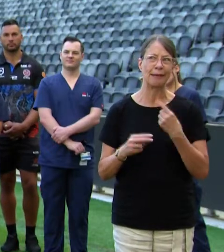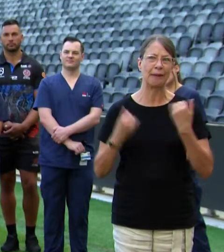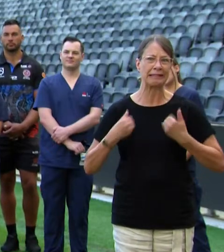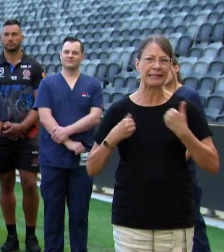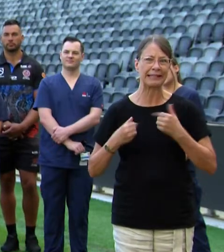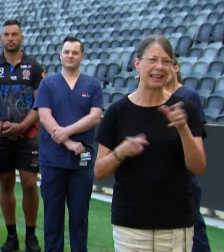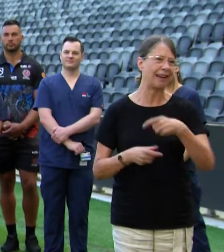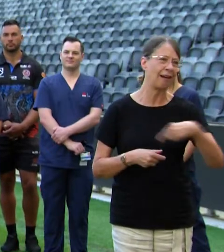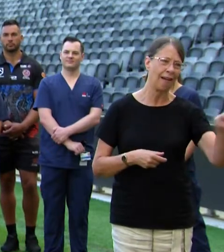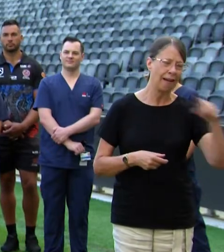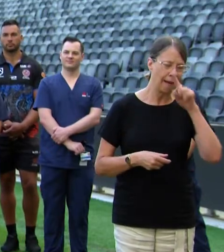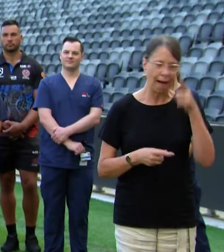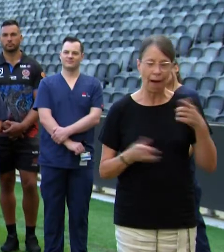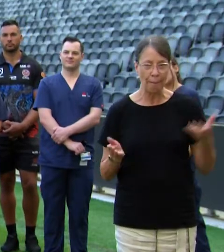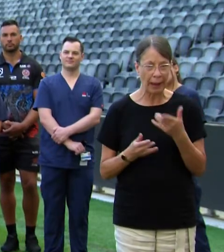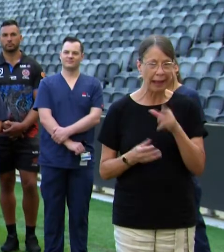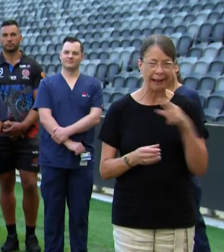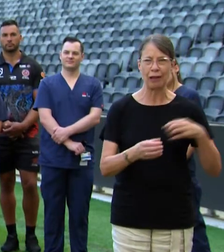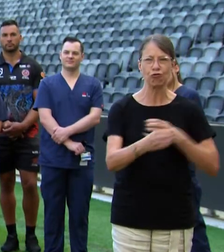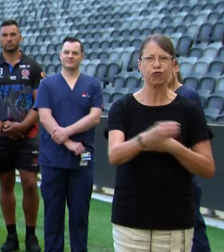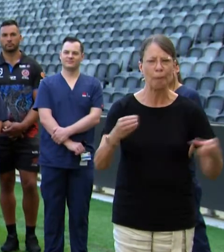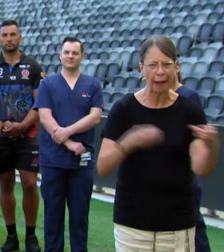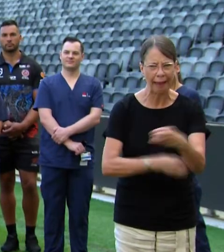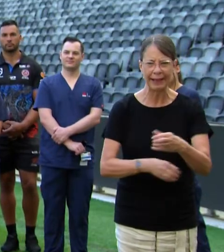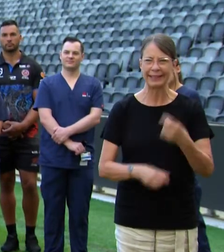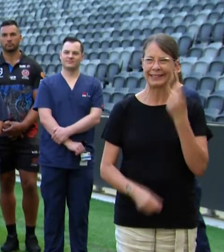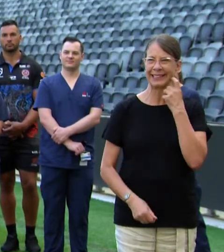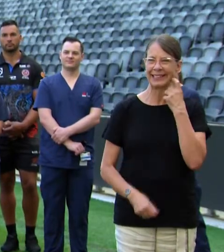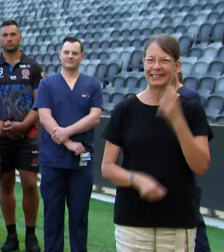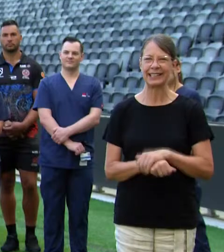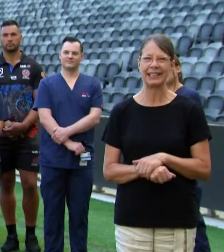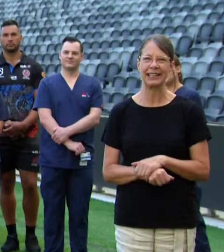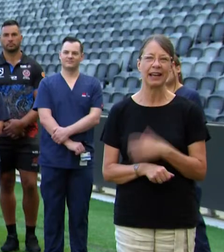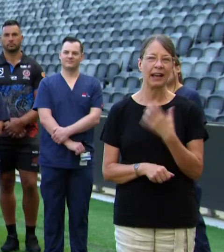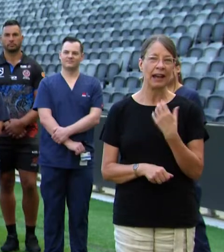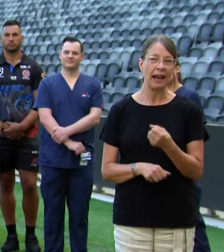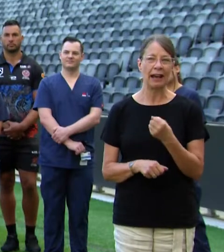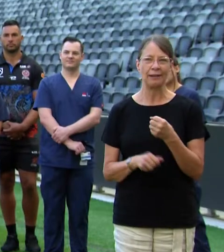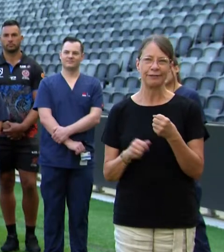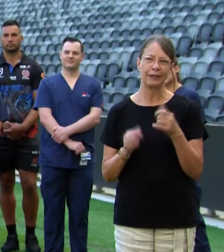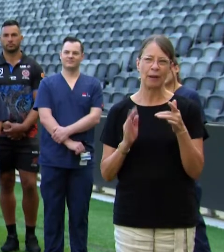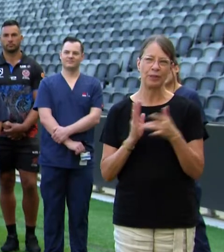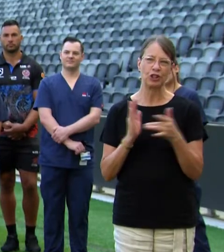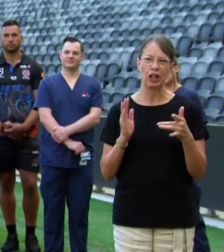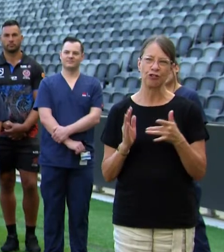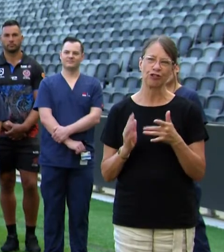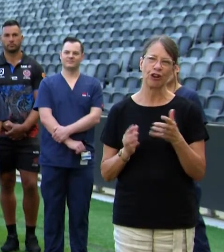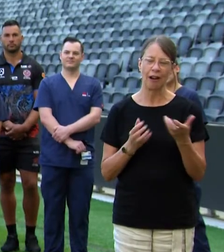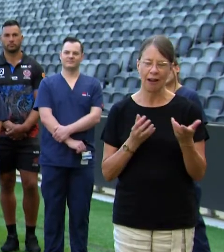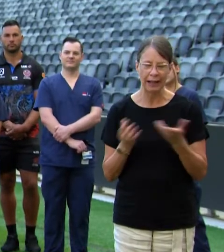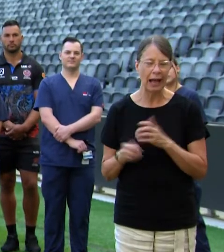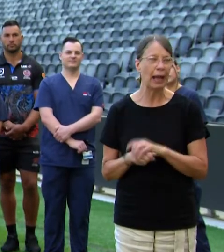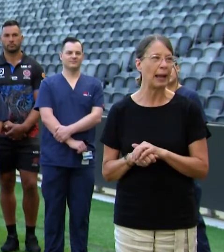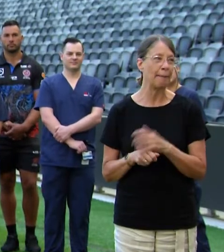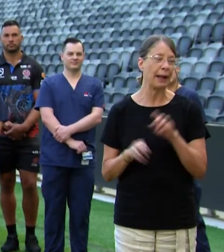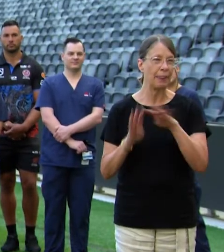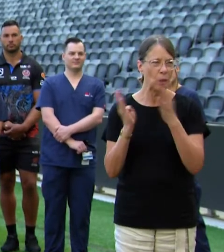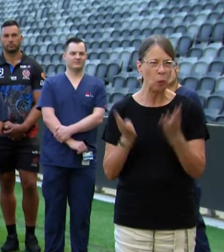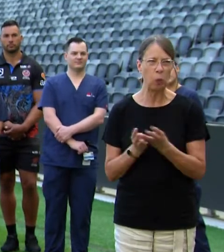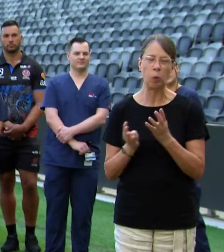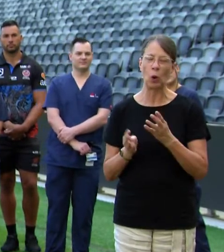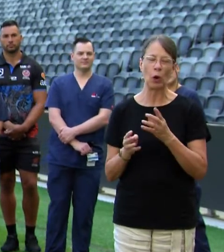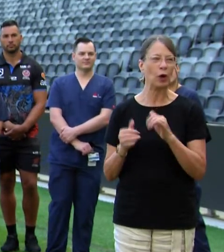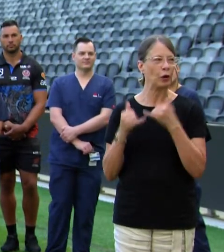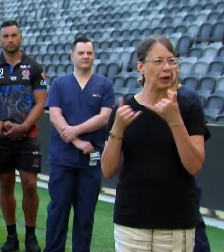We've got 2 NRLW premierships, we've got the Telstra Premiership as well, and then we've got a World Cup at the end of the year to look forward to as well. And how does it work for fans